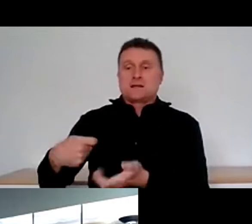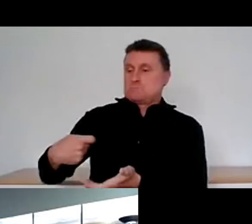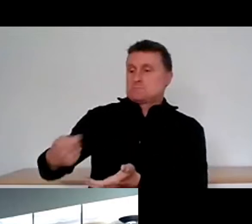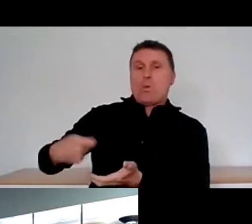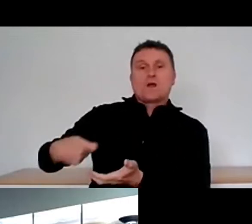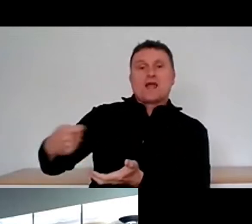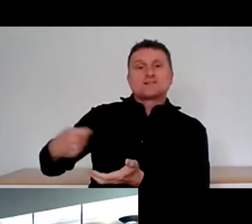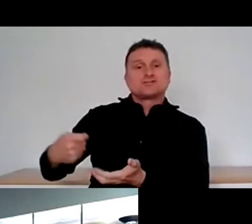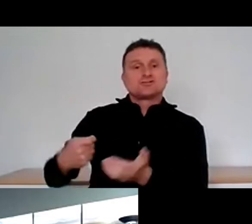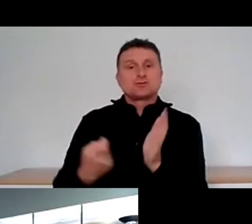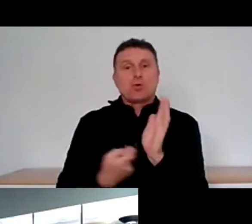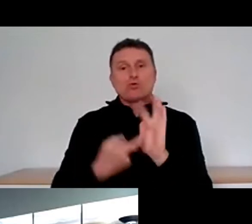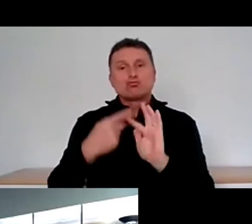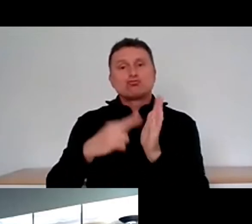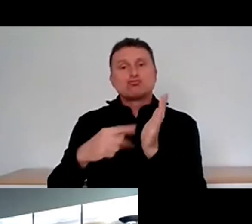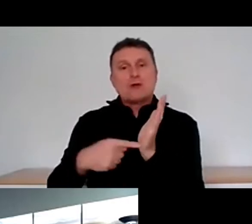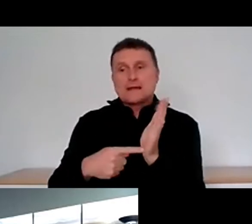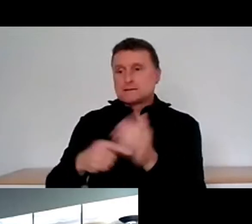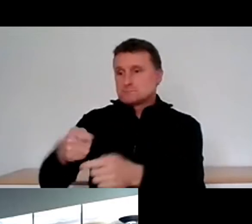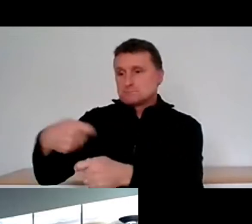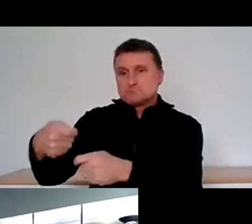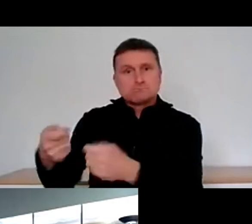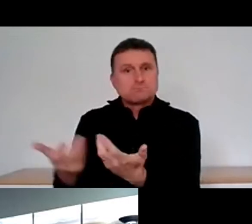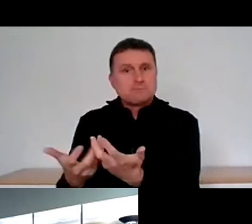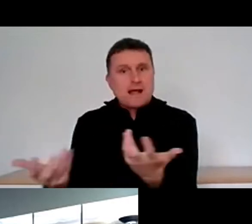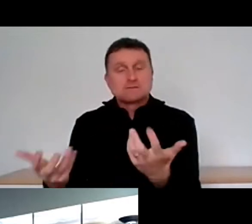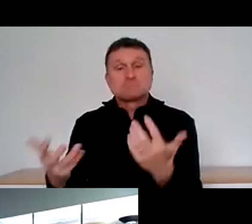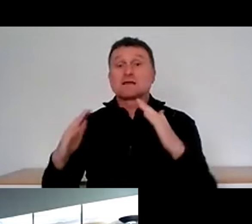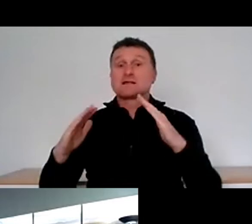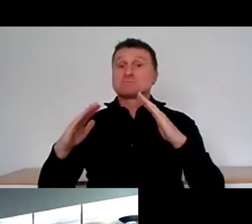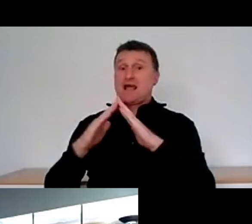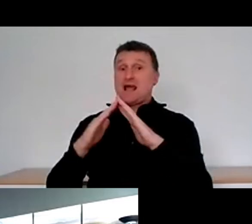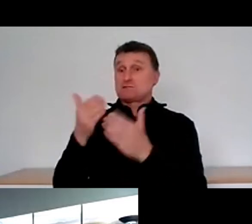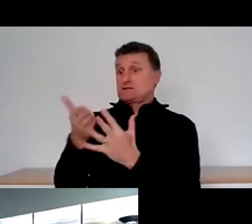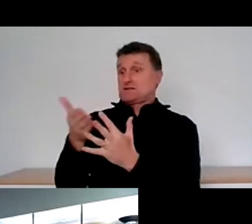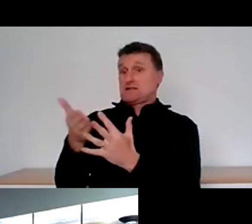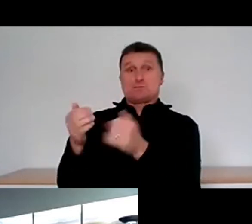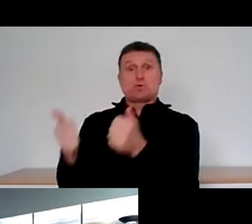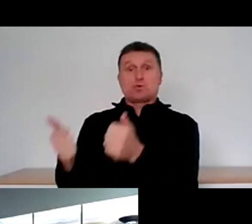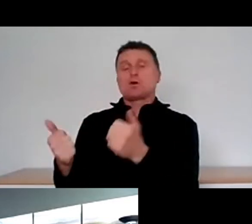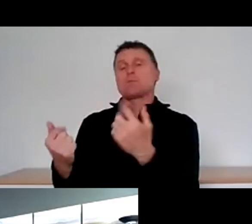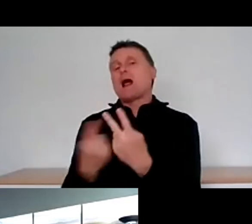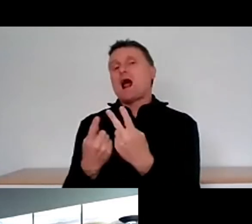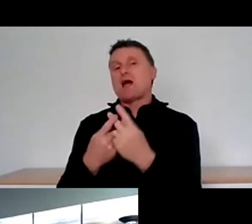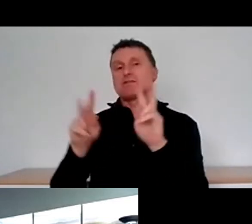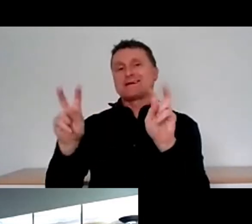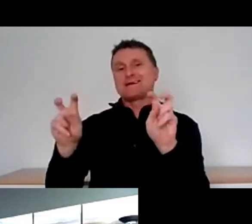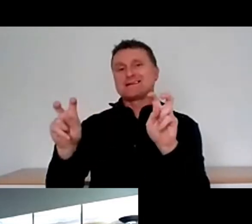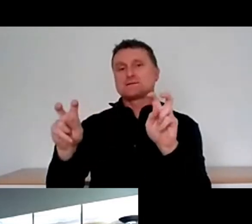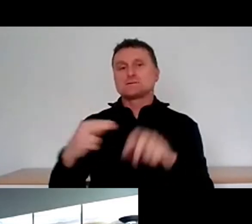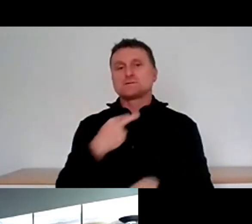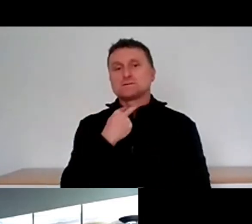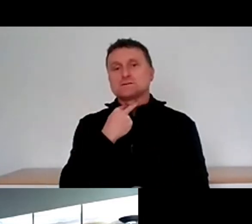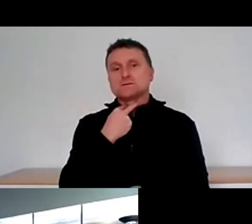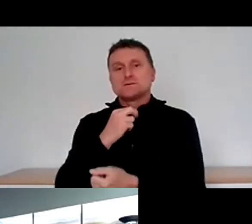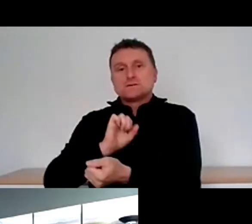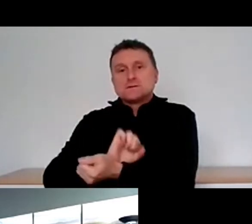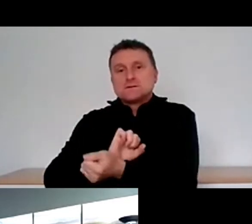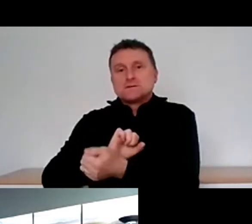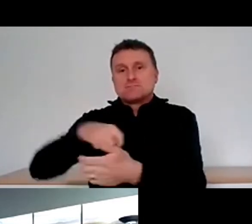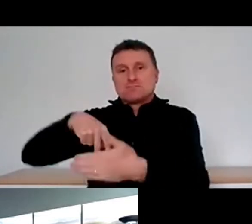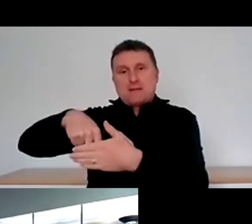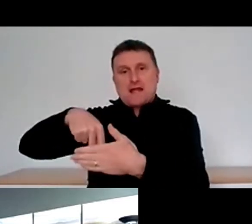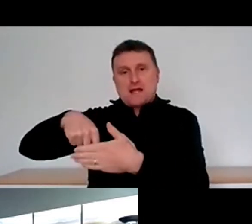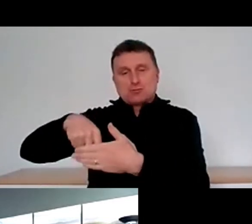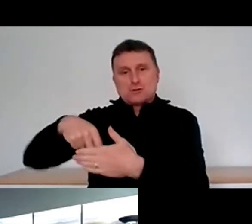having a whole lot of accessible houses if you can't address those wider factors. So sometimes they might not be able to be addressed through